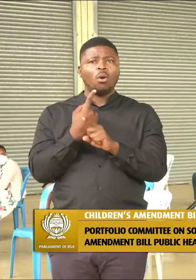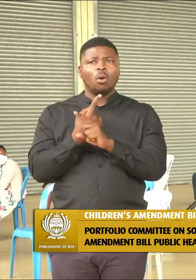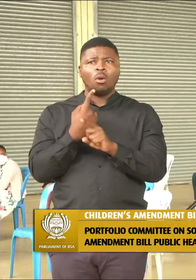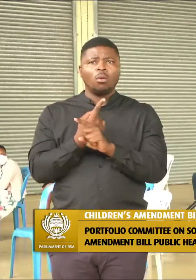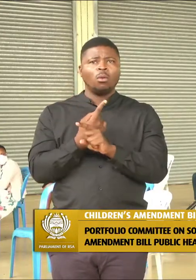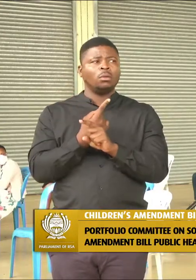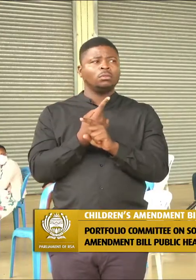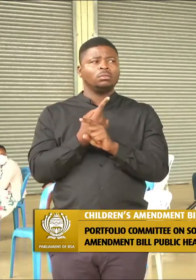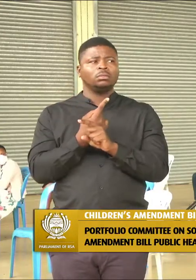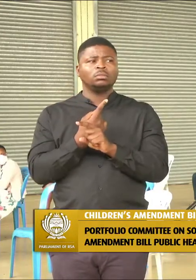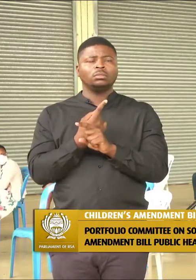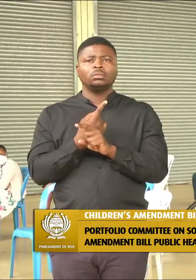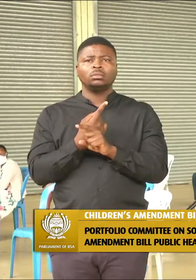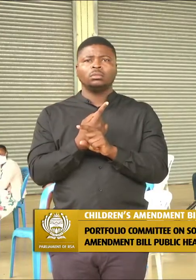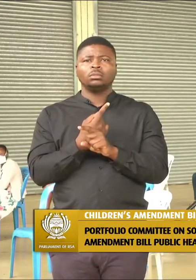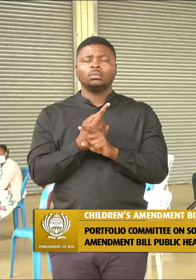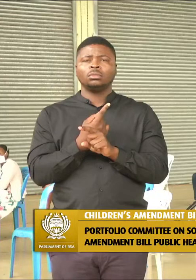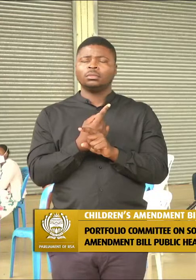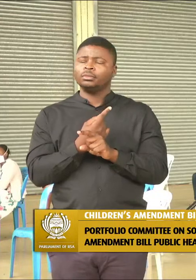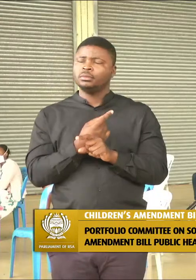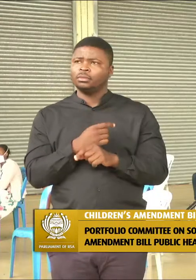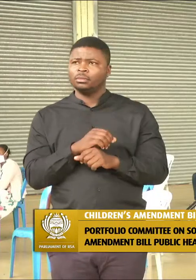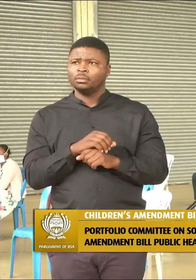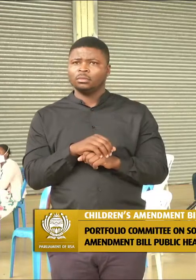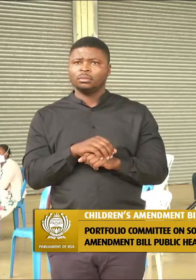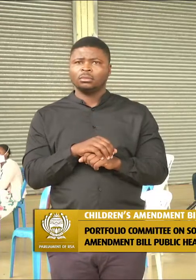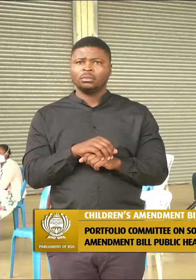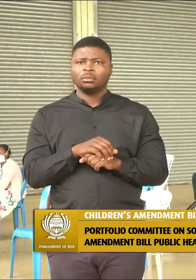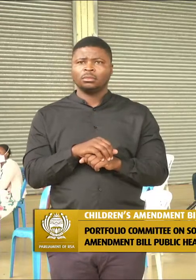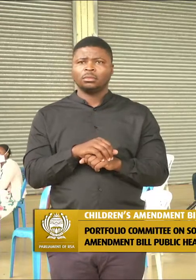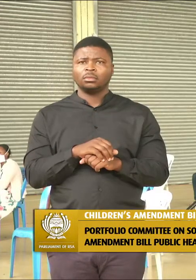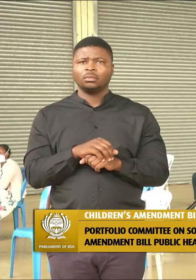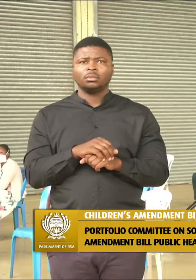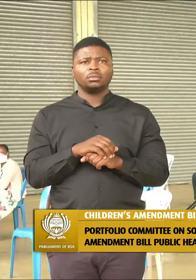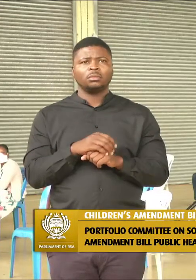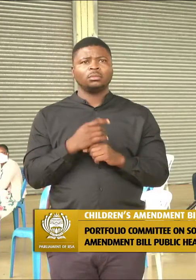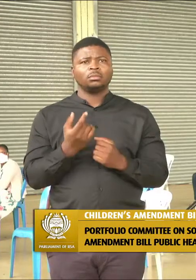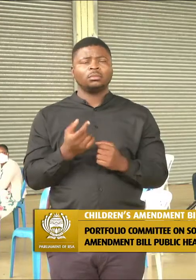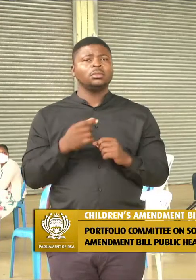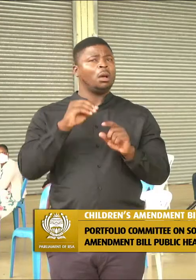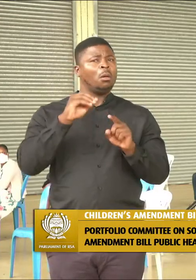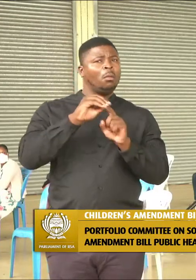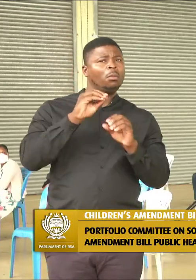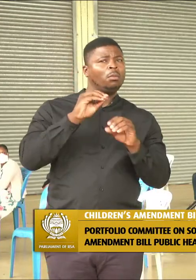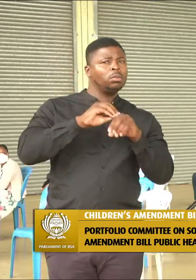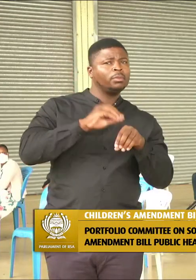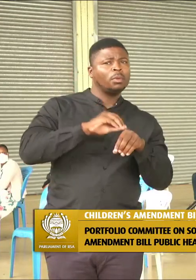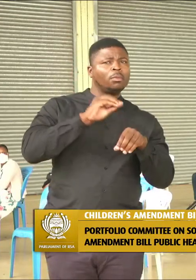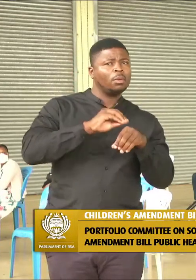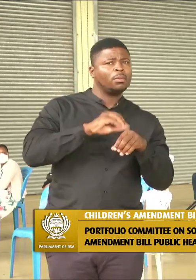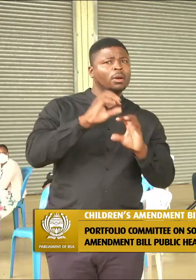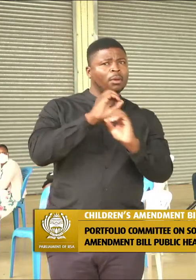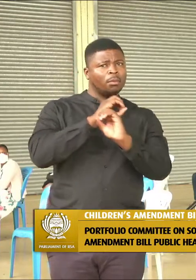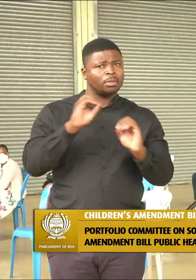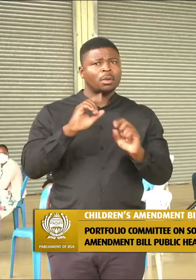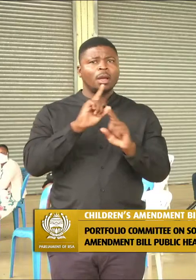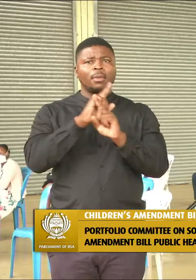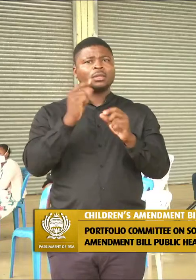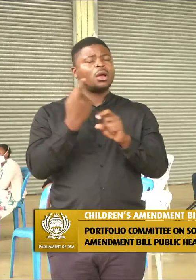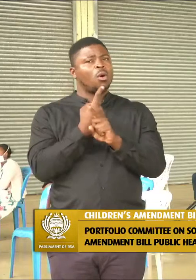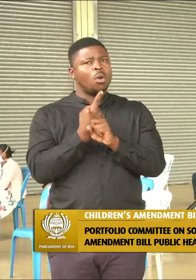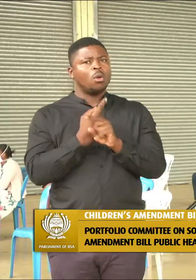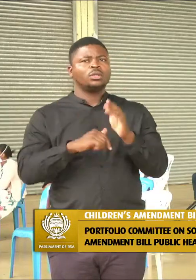ticket on my name. Ngiwumuntu empeleni ongenalo ngisho nethikithi lokweqa ukushayela kabi